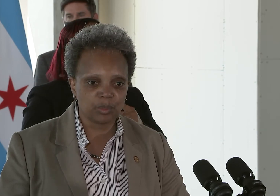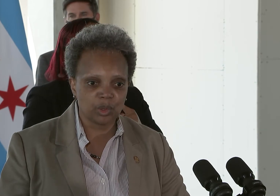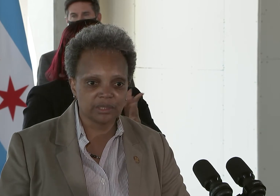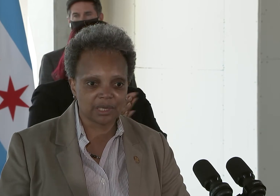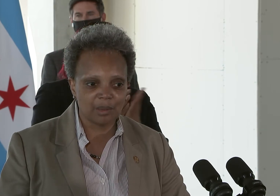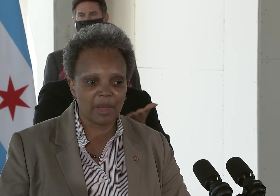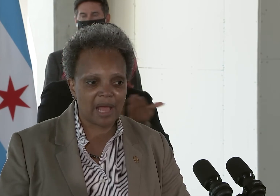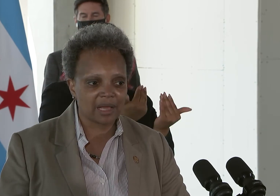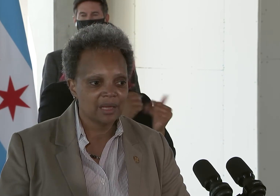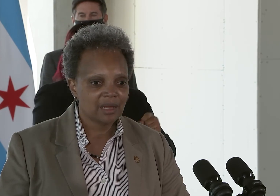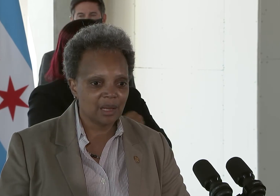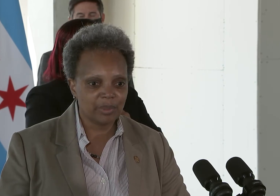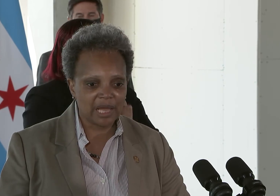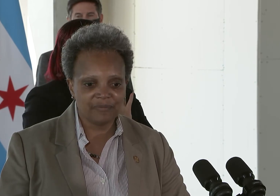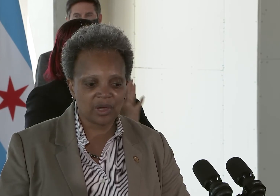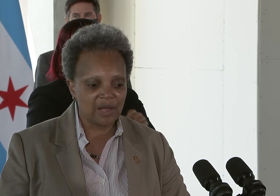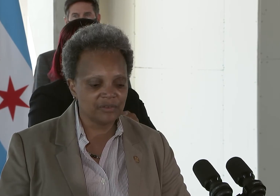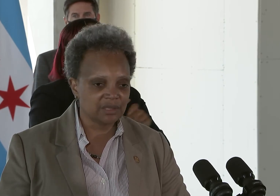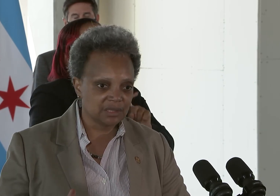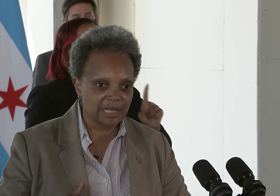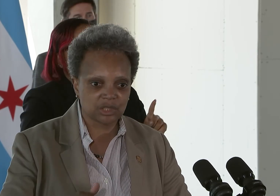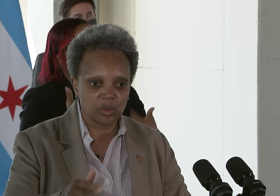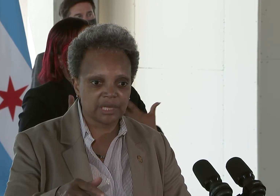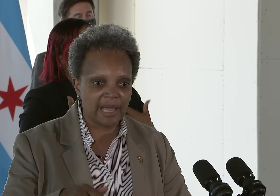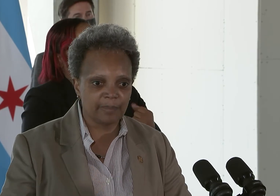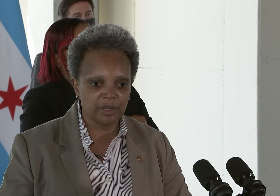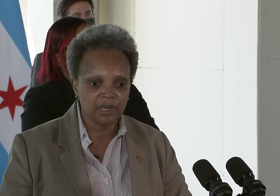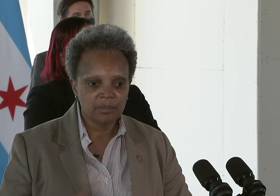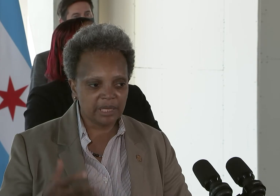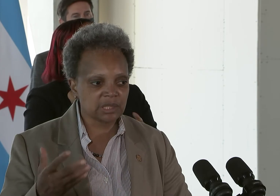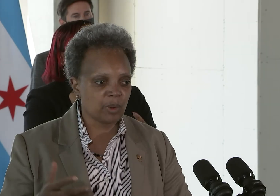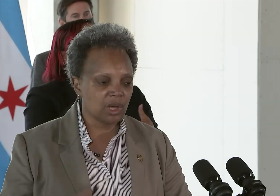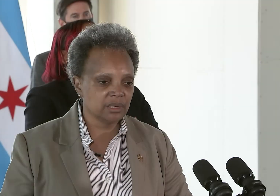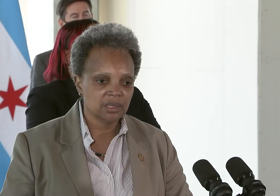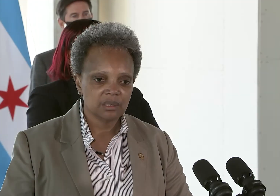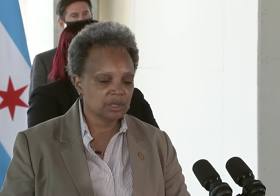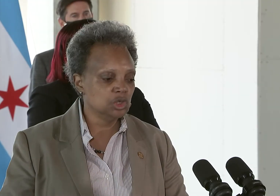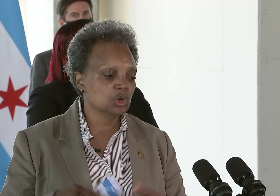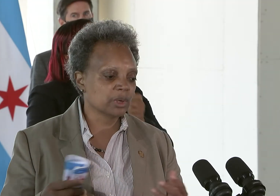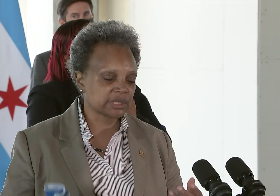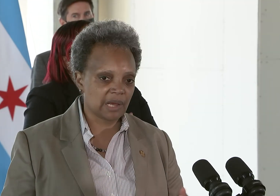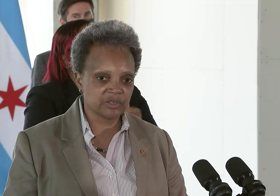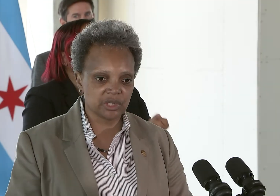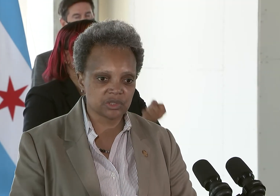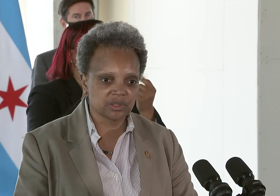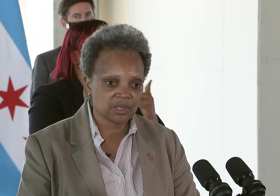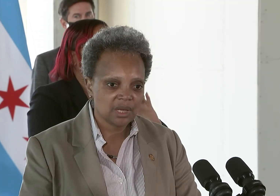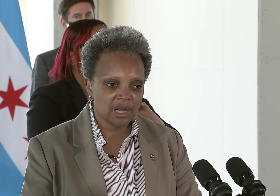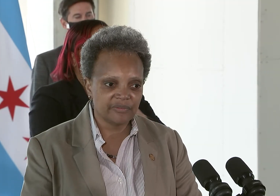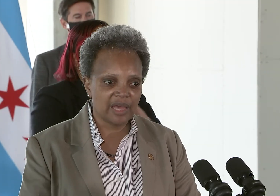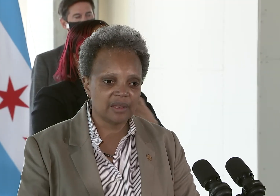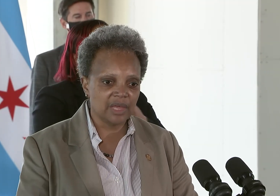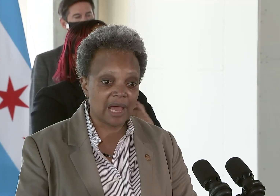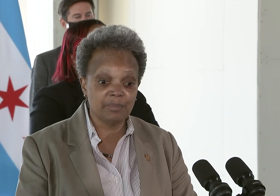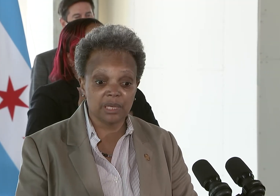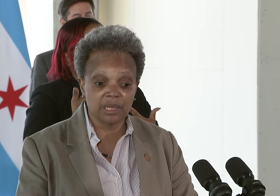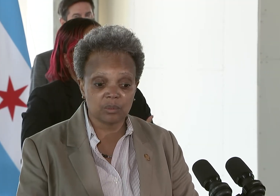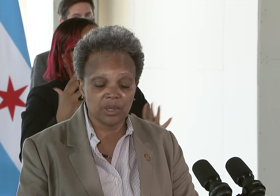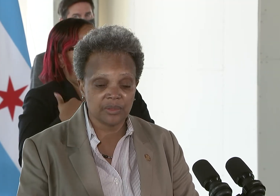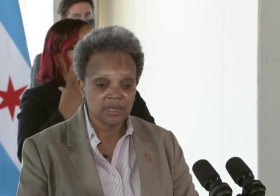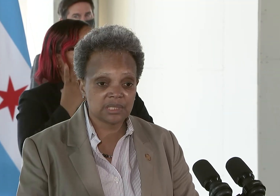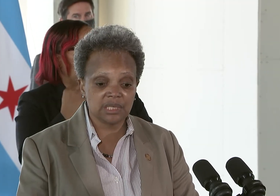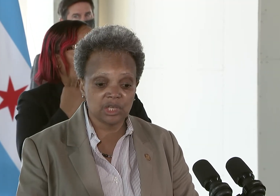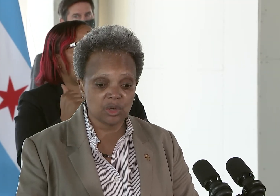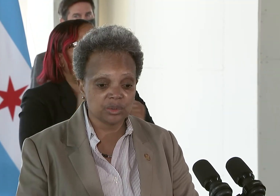incentivize their employees to come back. But I feel confident that that's going to happen based upon the numerous conversations that I've been